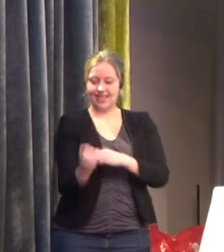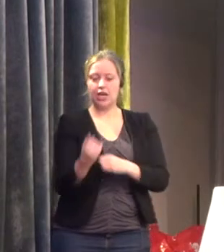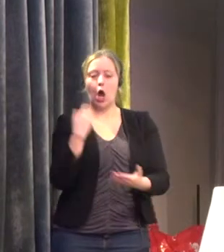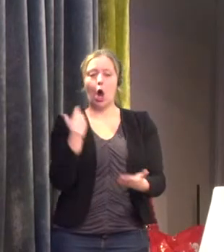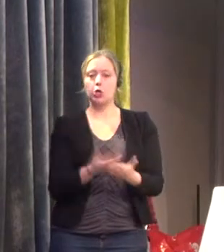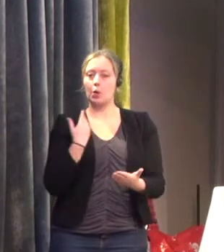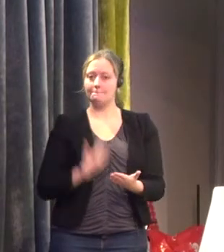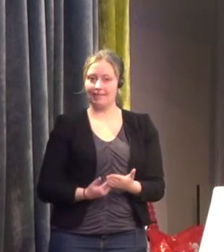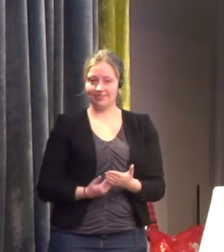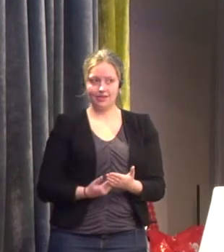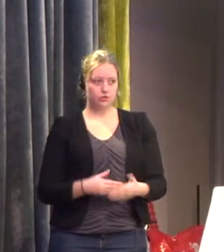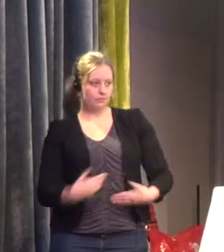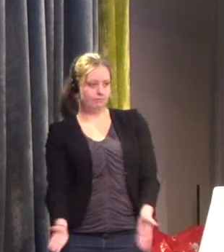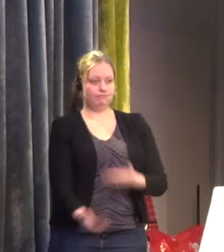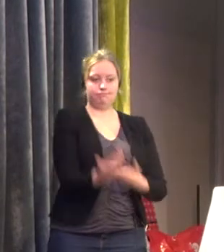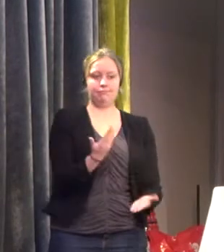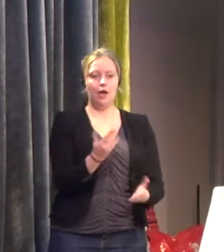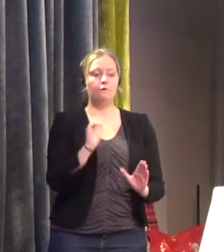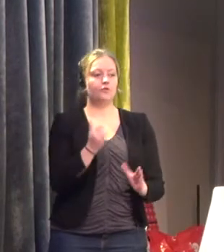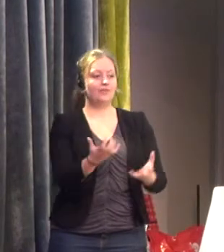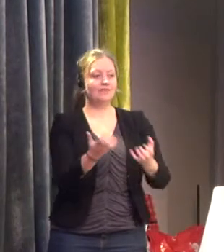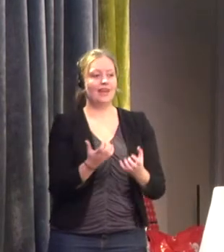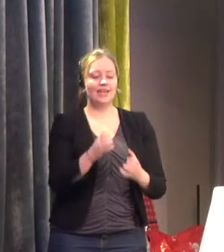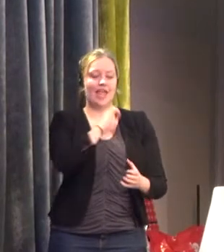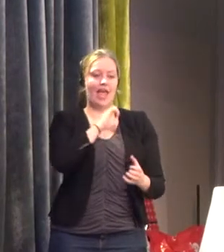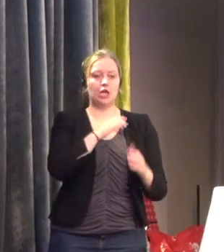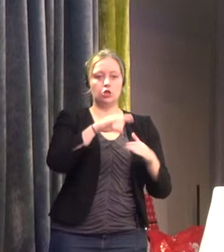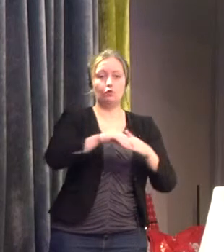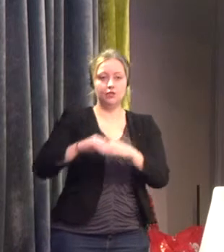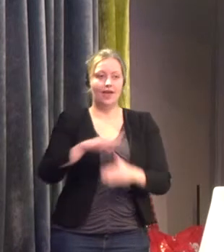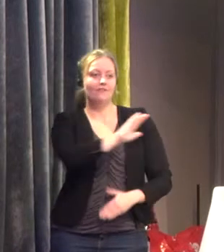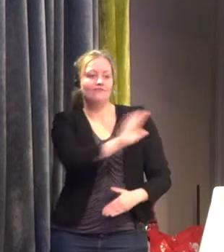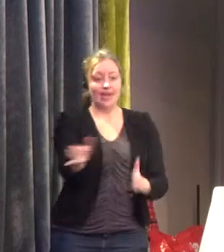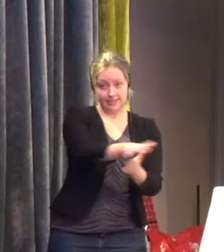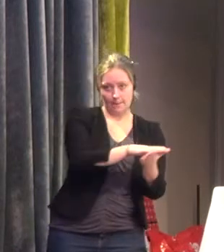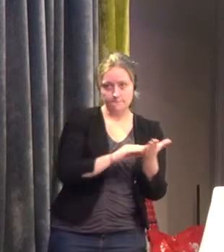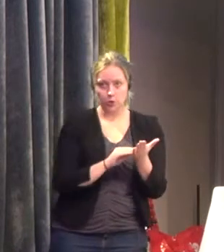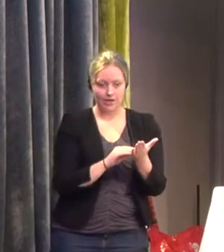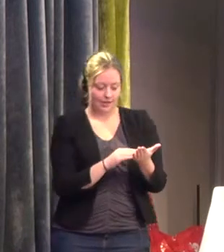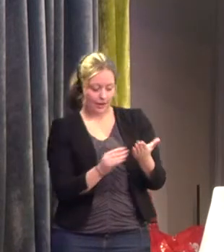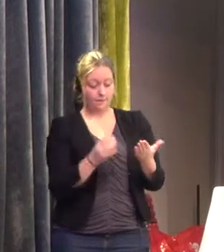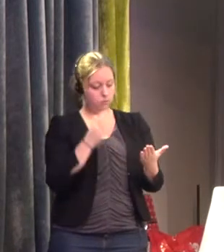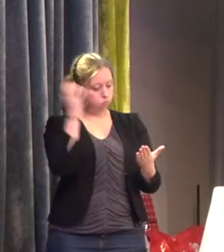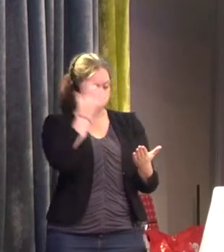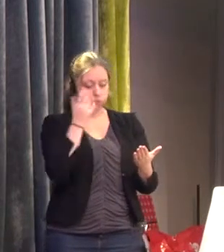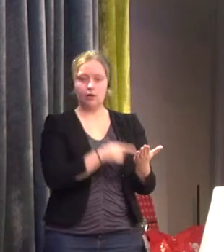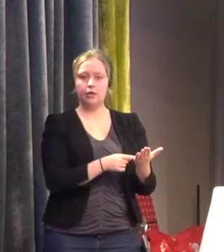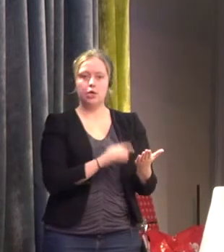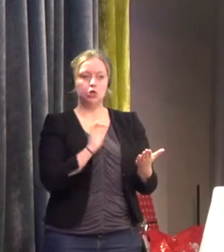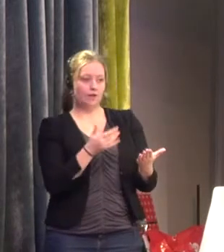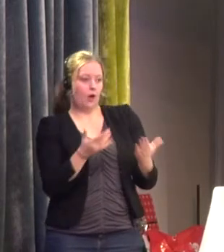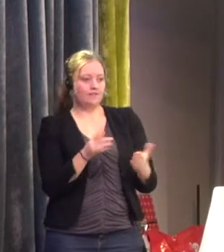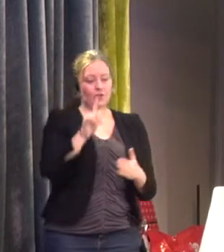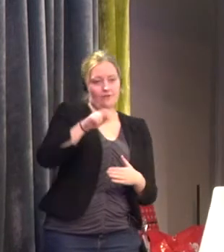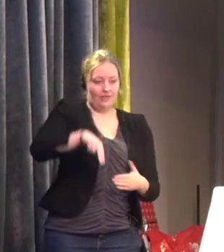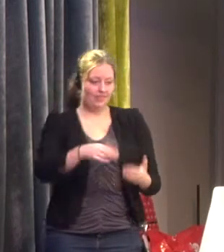needed its own special convention. That report, by the way, is notable because usually when the UN issues a report, this was the UN